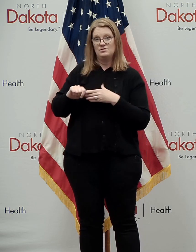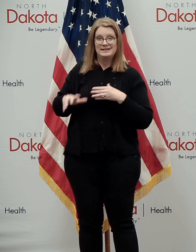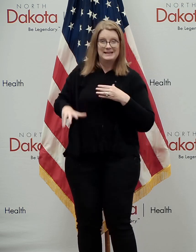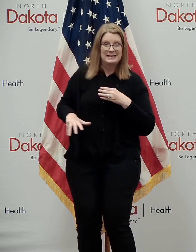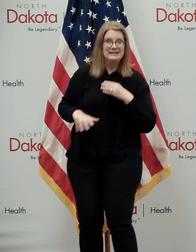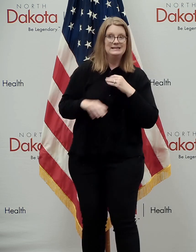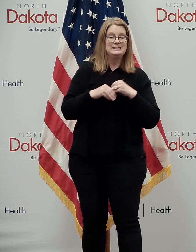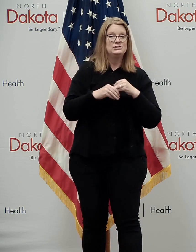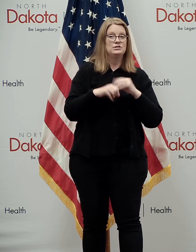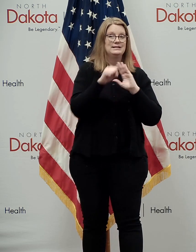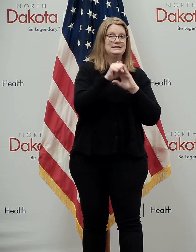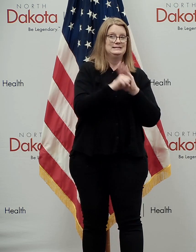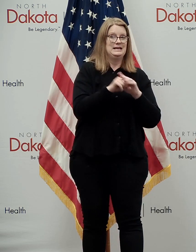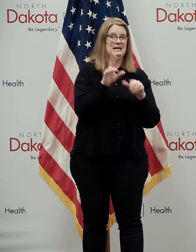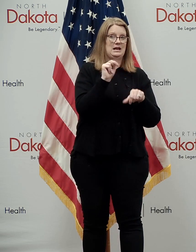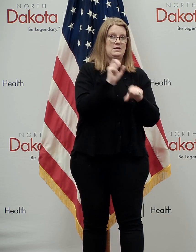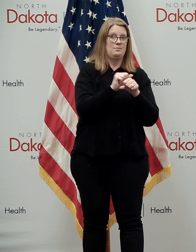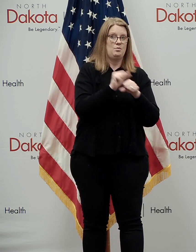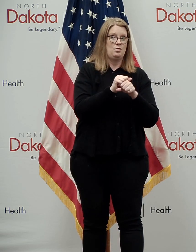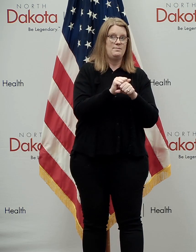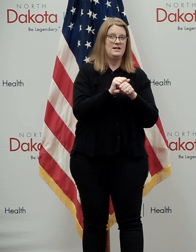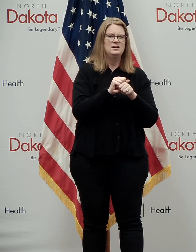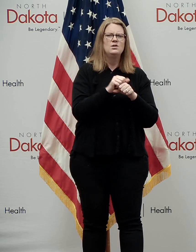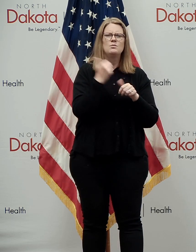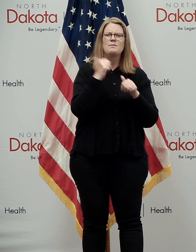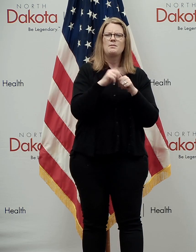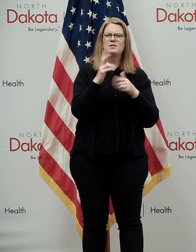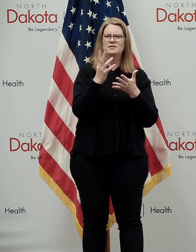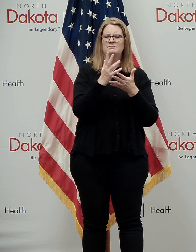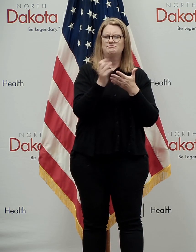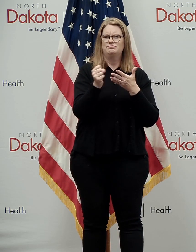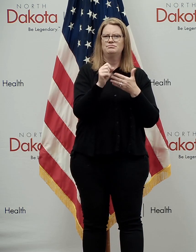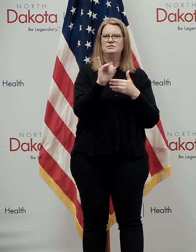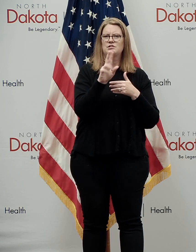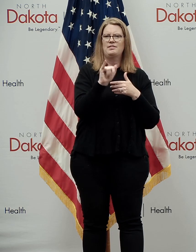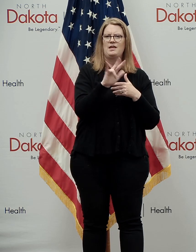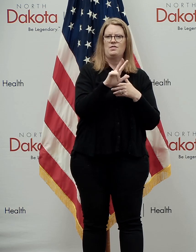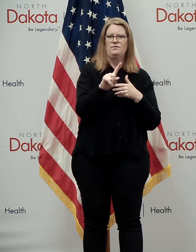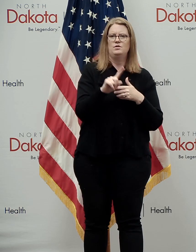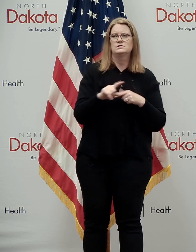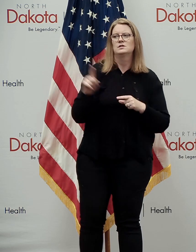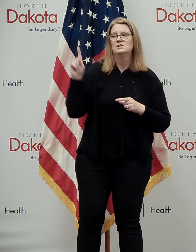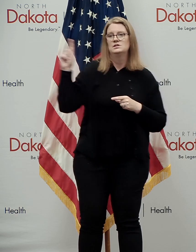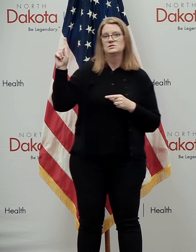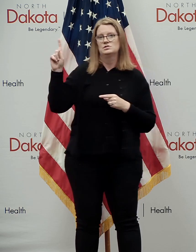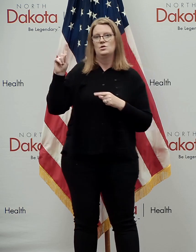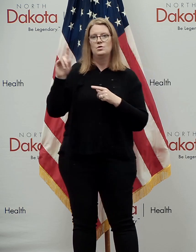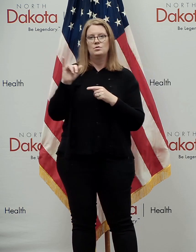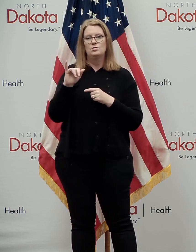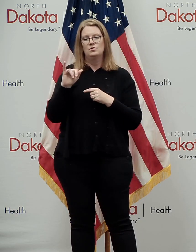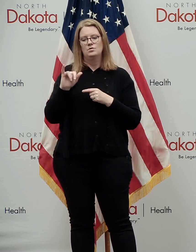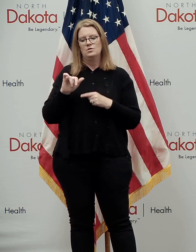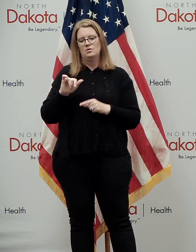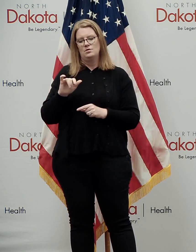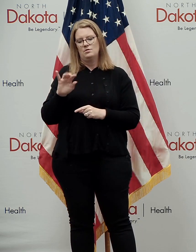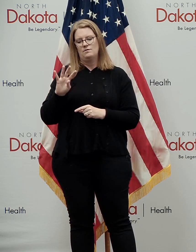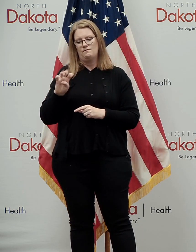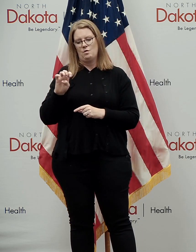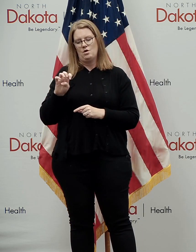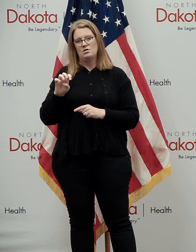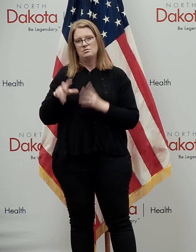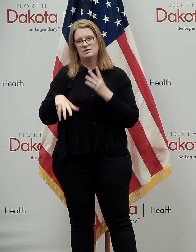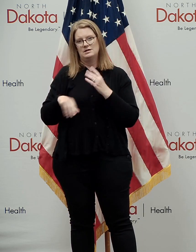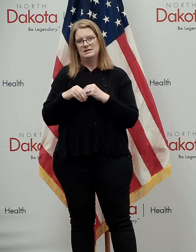state unemployment expired on July 31st. The executive order describes $400, but $300 of it is from the feds